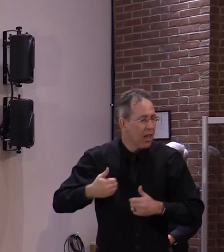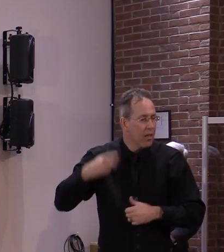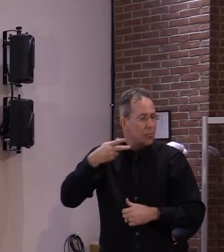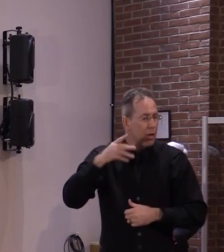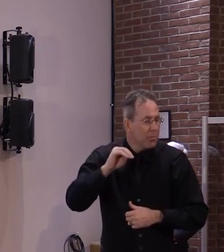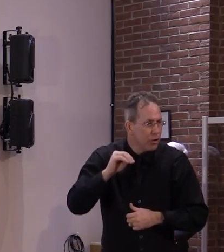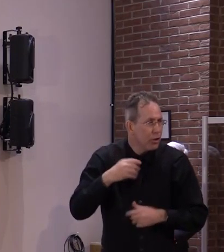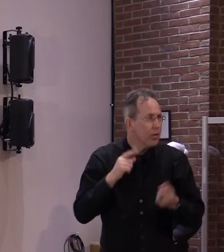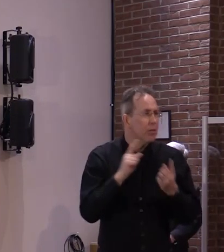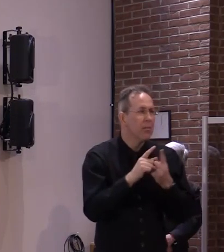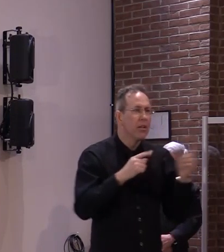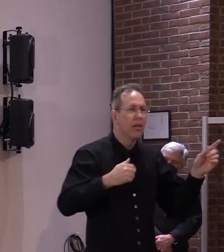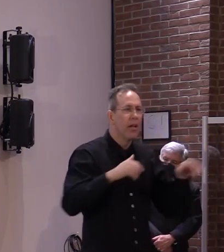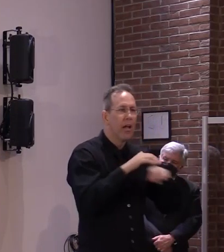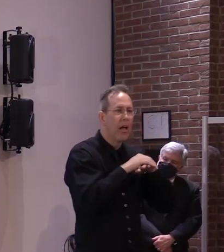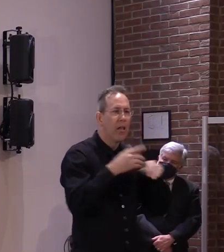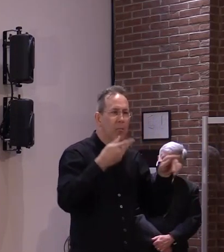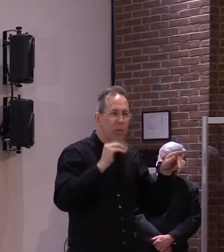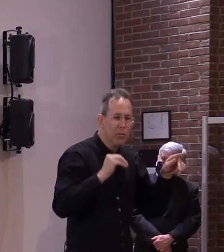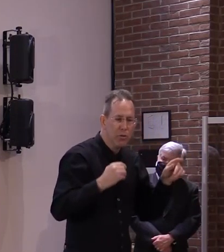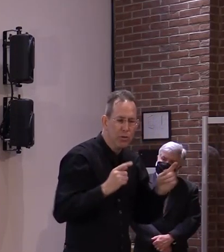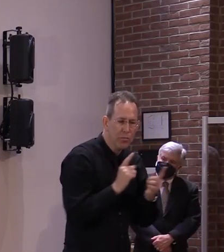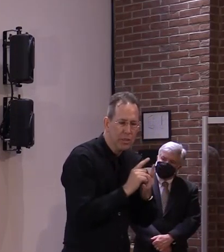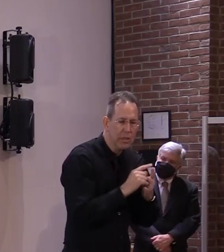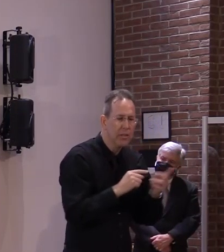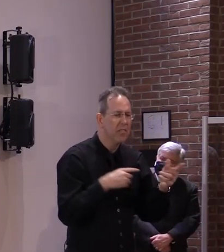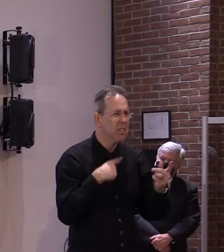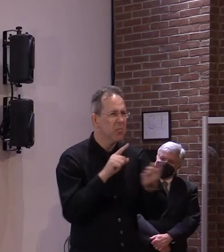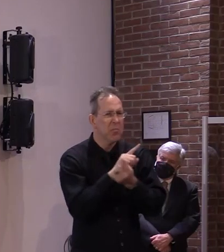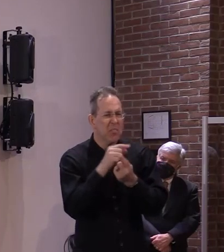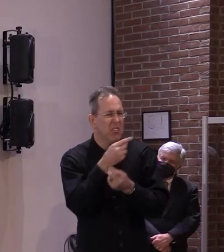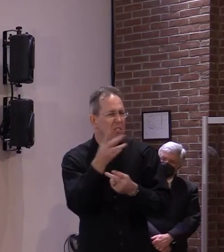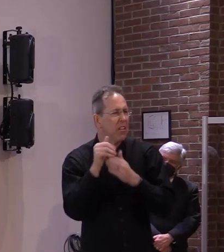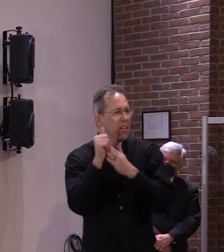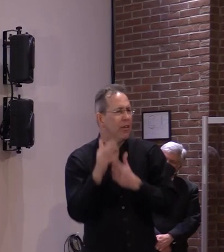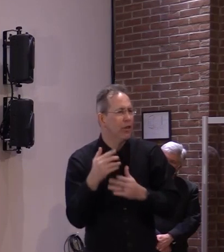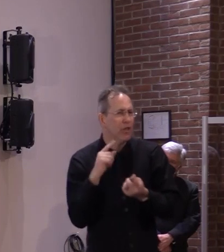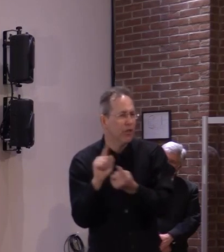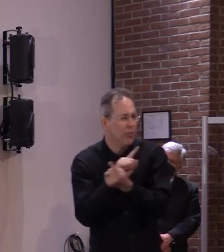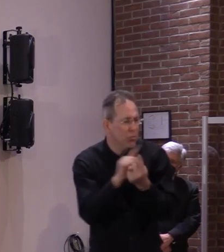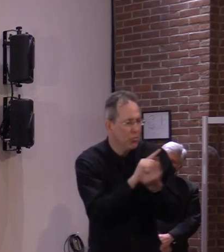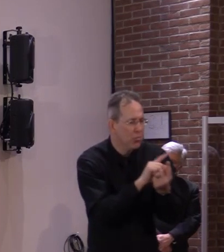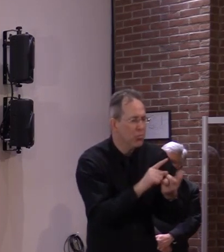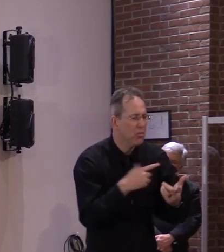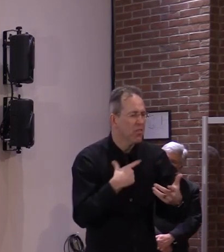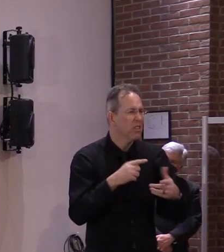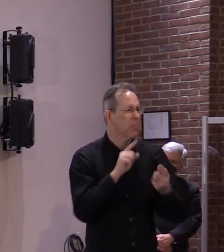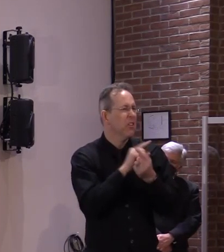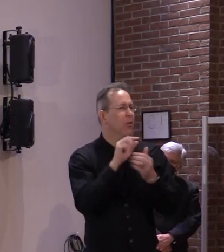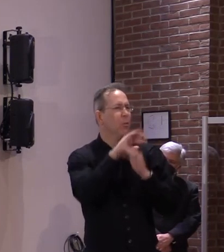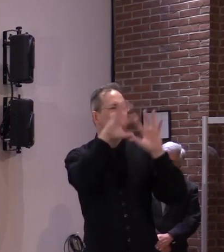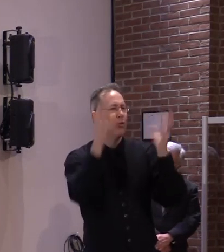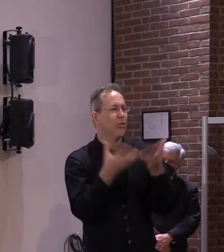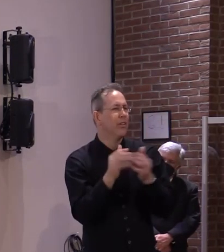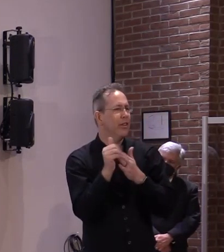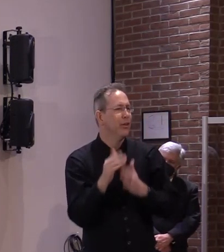France, I mean, all throughout the world. And these are typically just meet and greets,